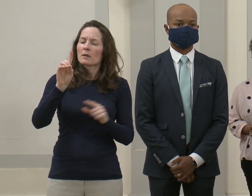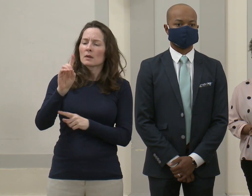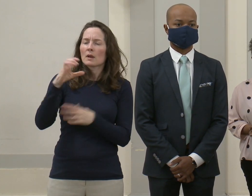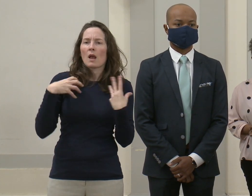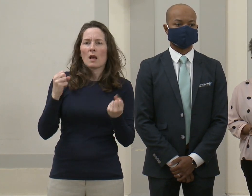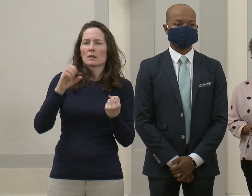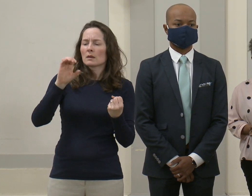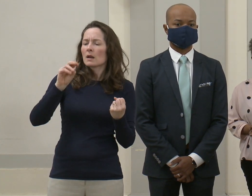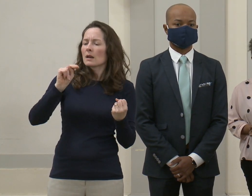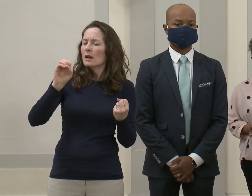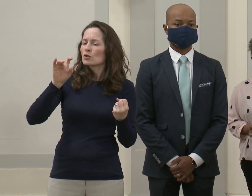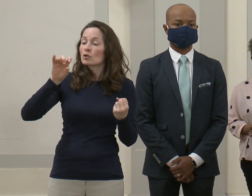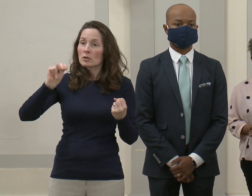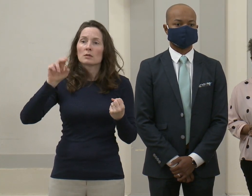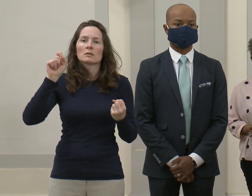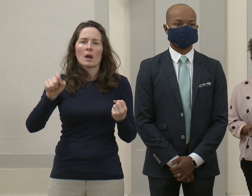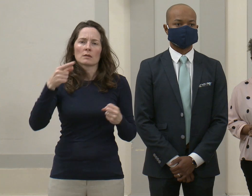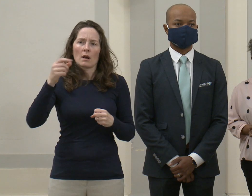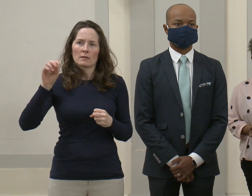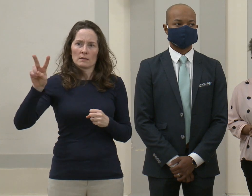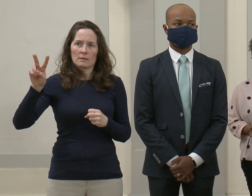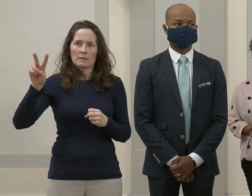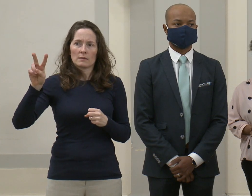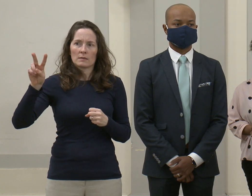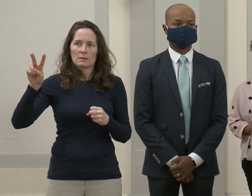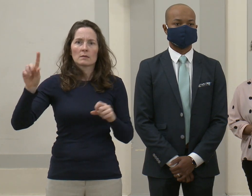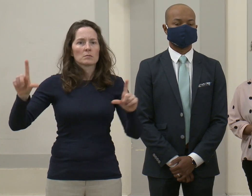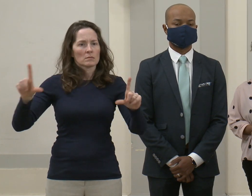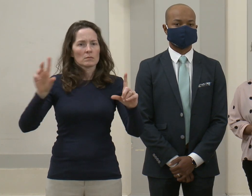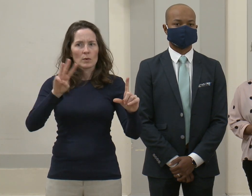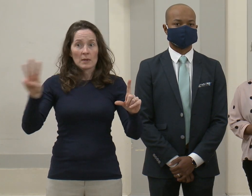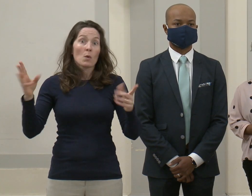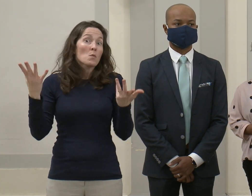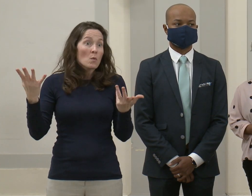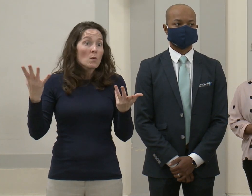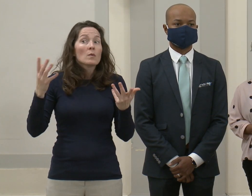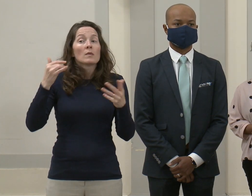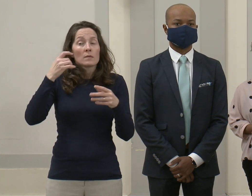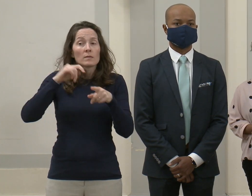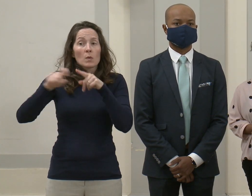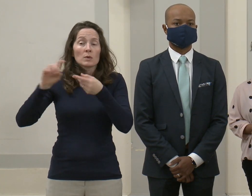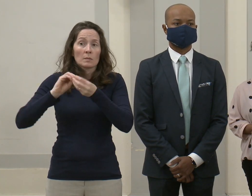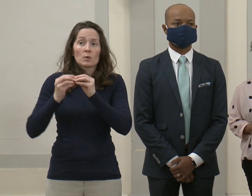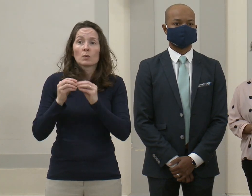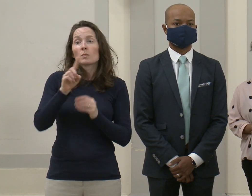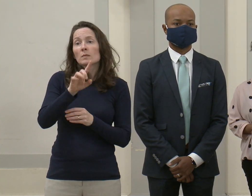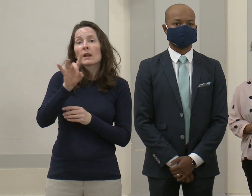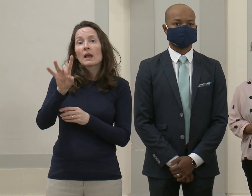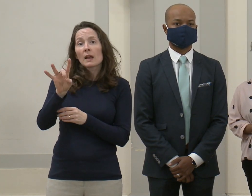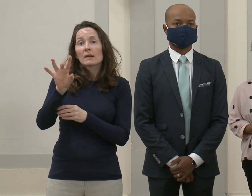marylandhealthconnection.gov. Again, that's marylandhealthconnection.gov, or you can call